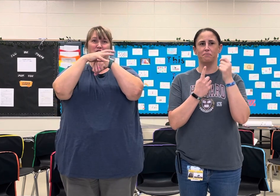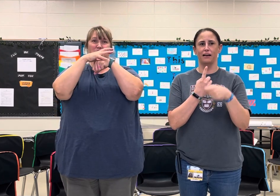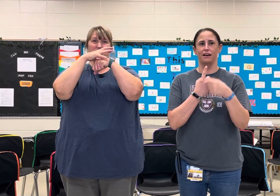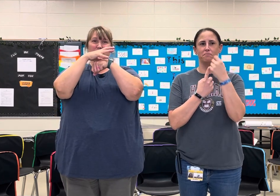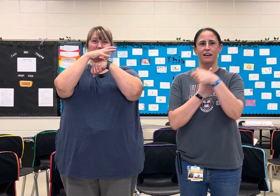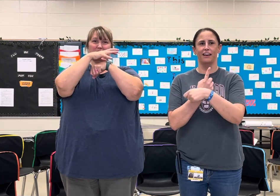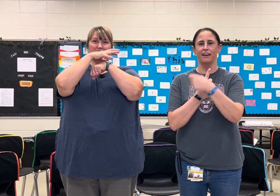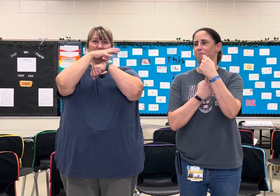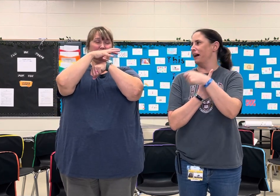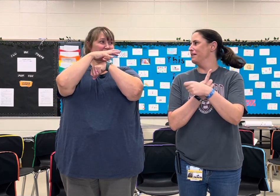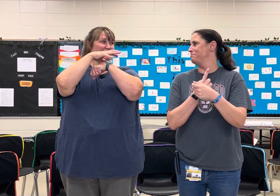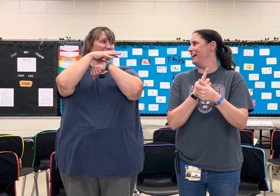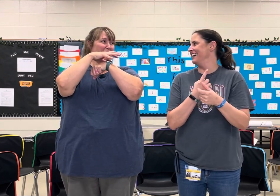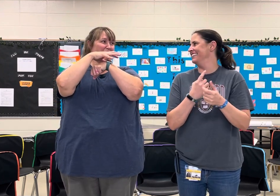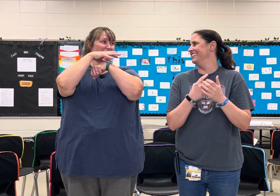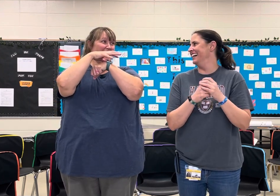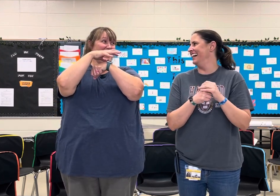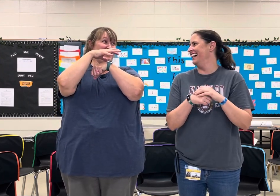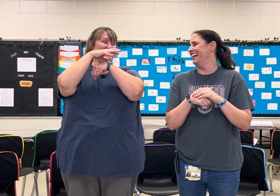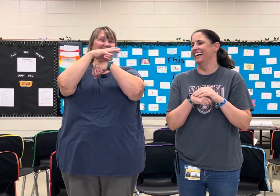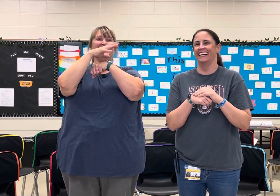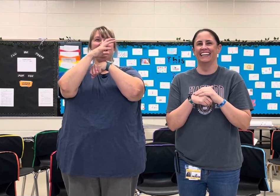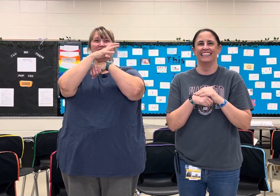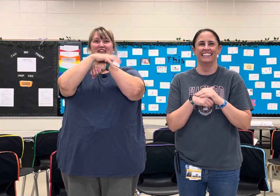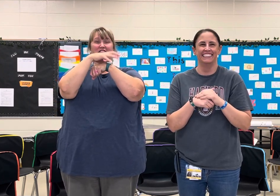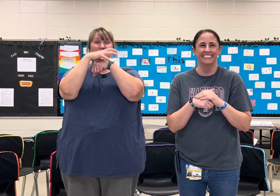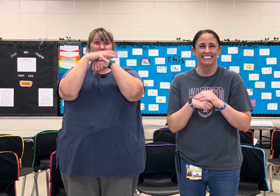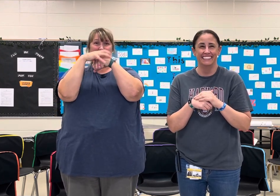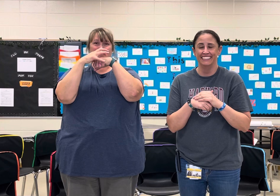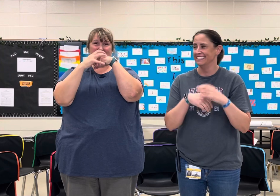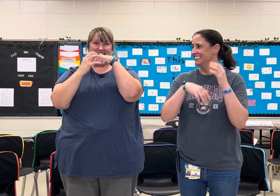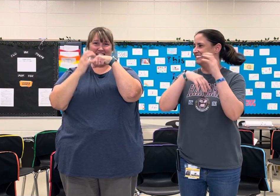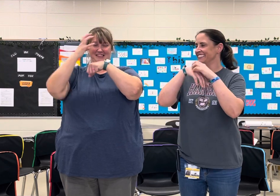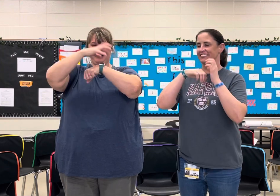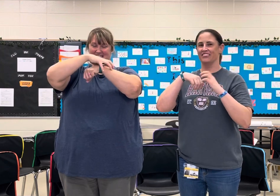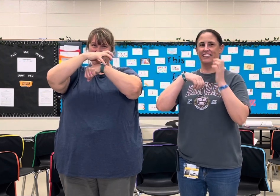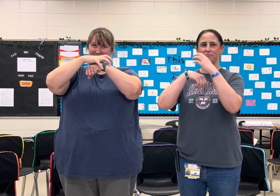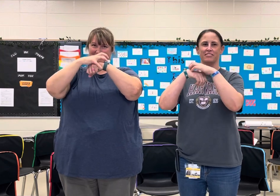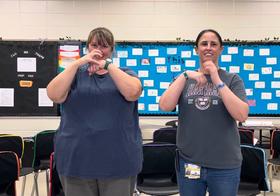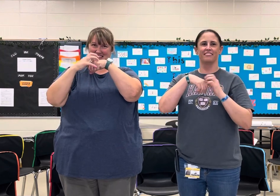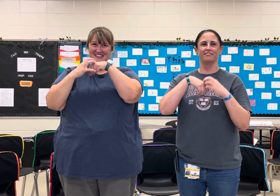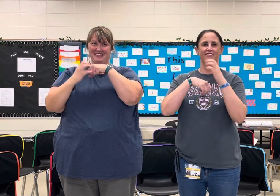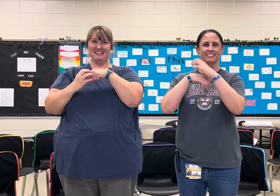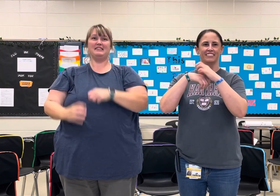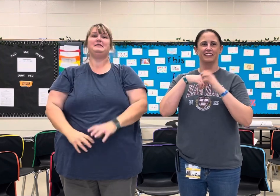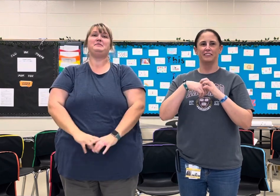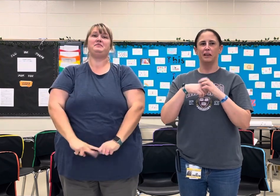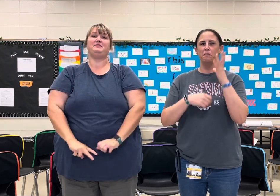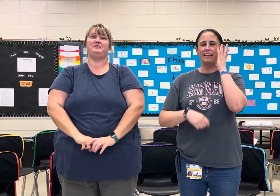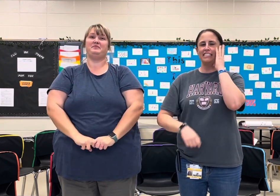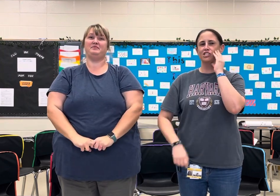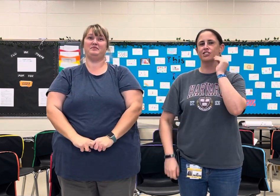ba ba ba Pomegranate. Grapes. Grapes. Peach.